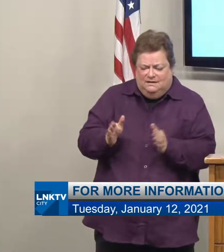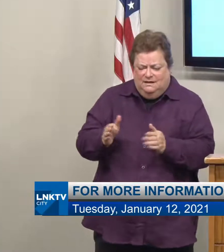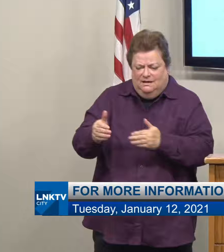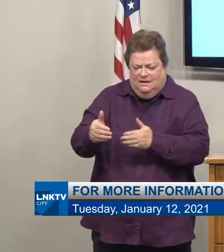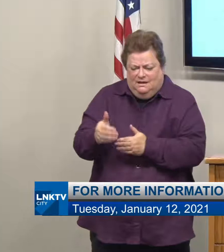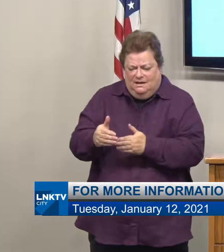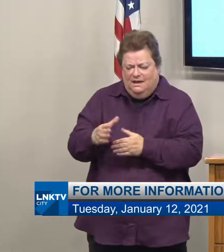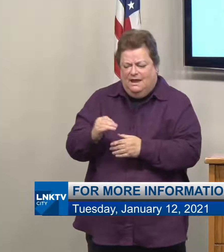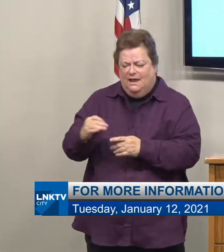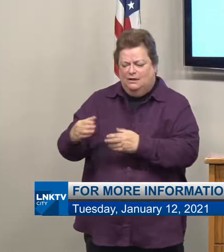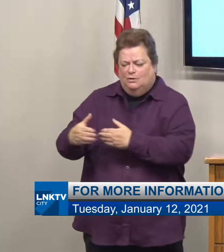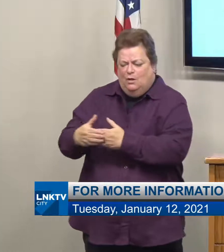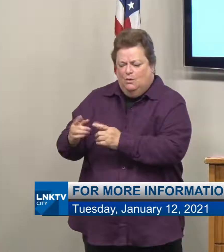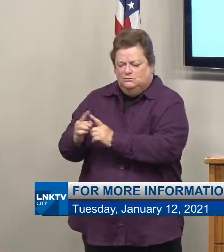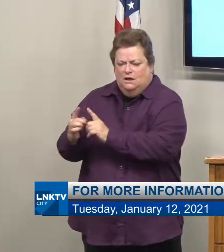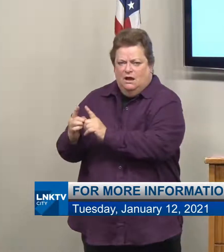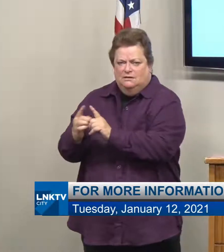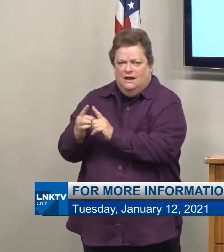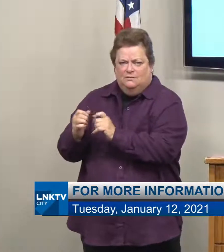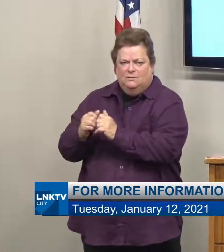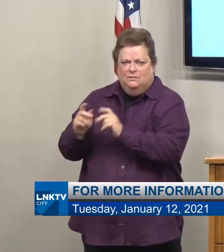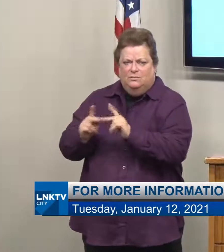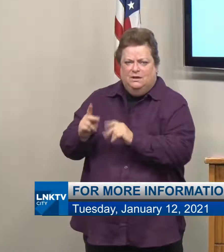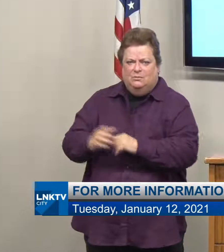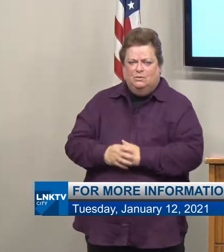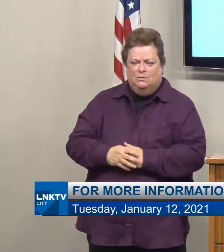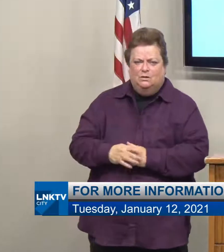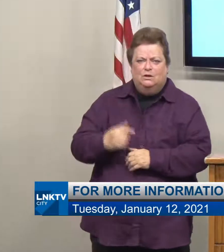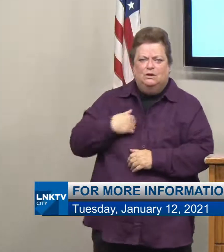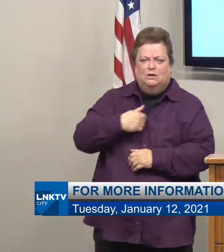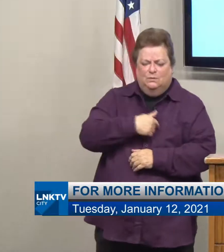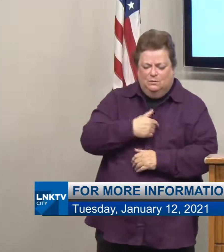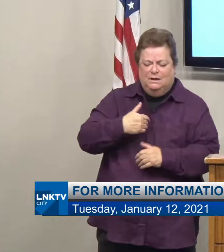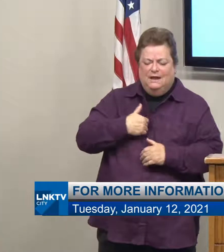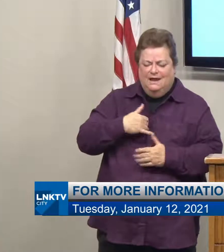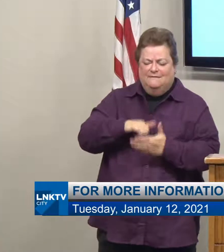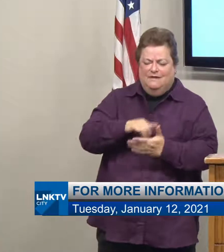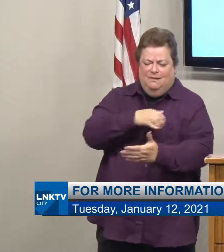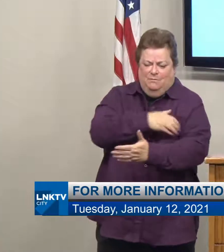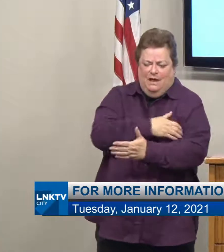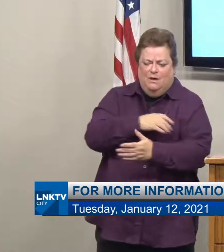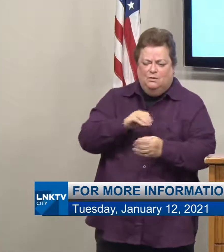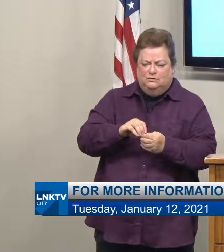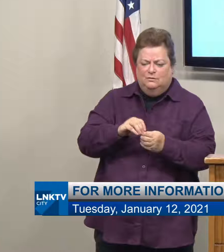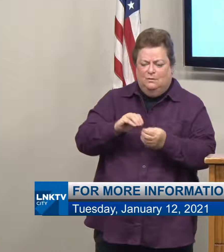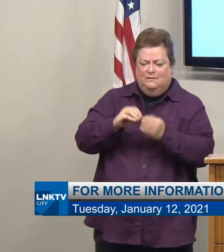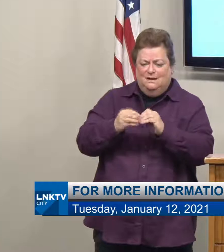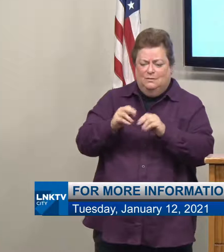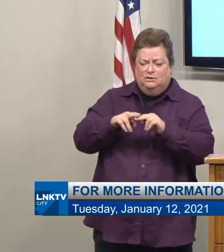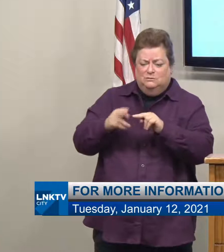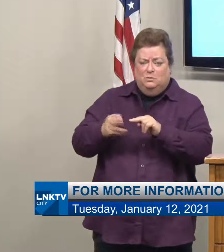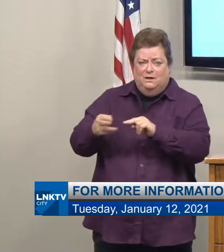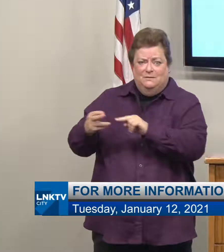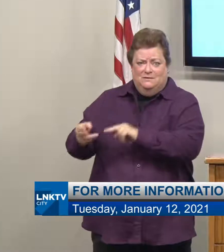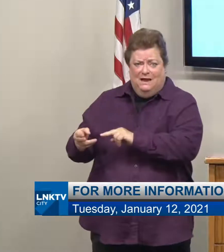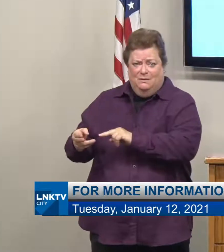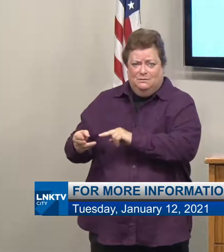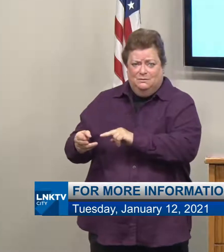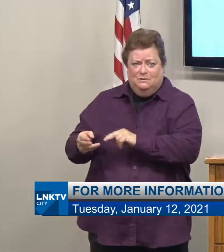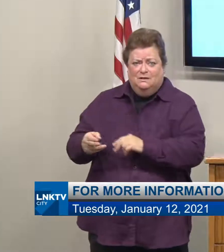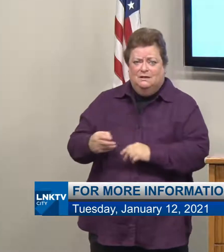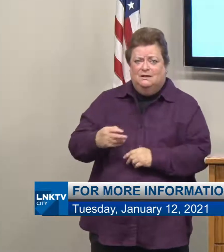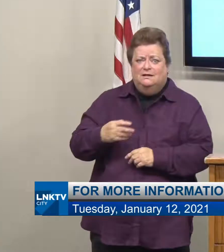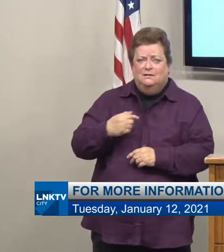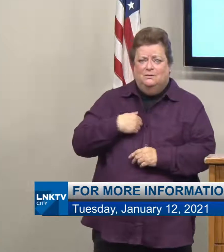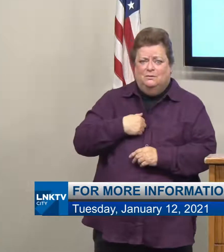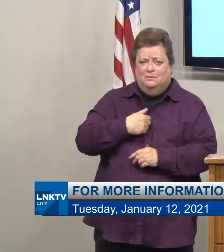close contact. We have the power to bring our numbers down. Our individual and collective actions will impact the spread